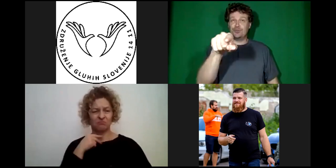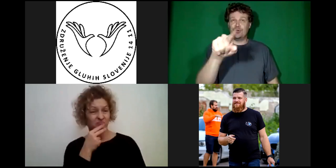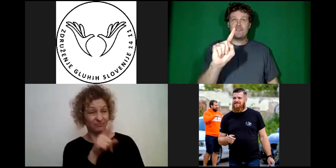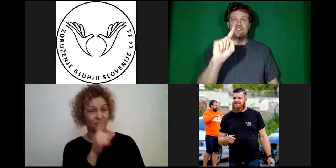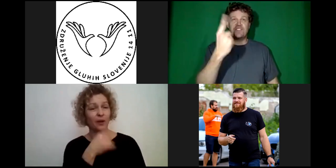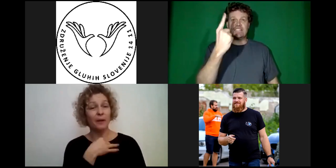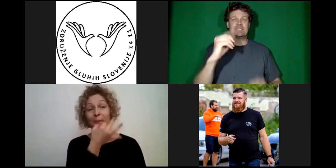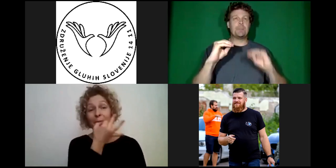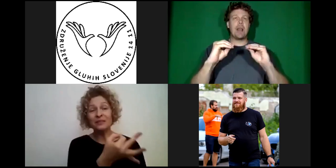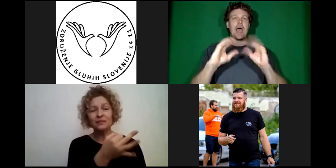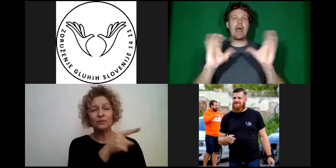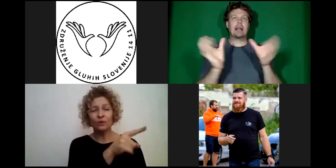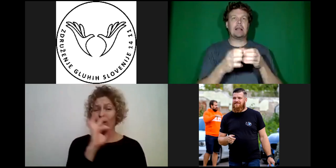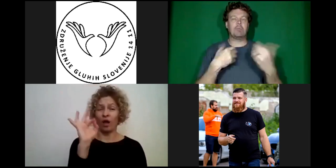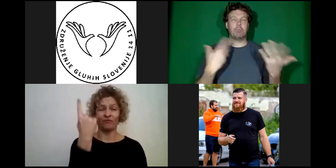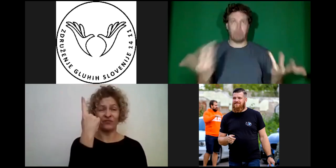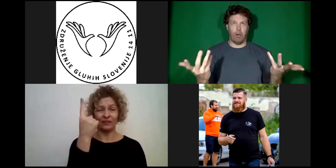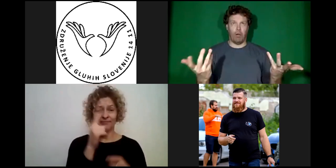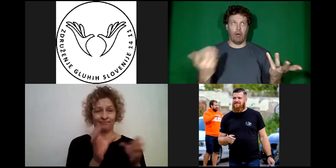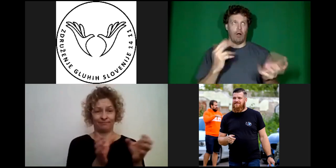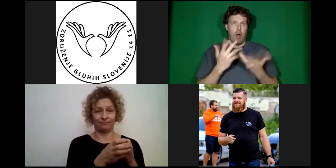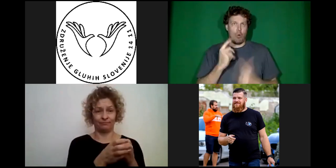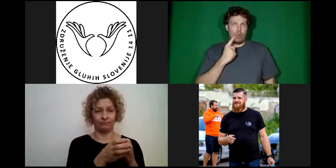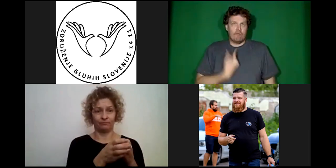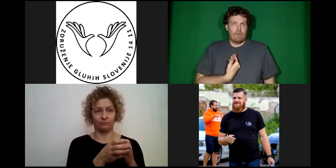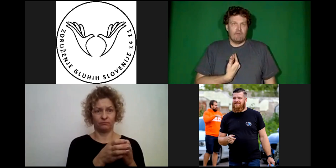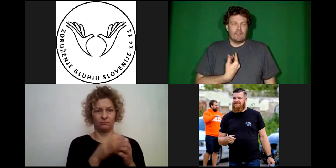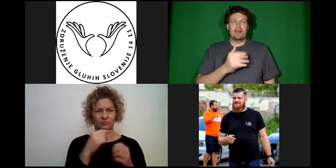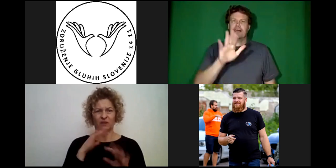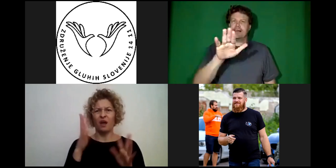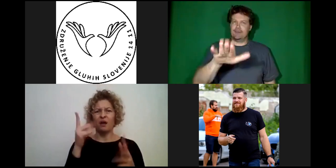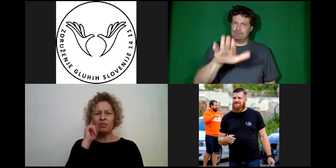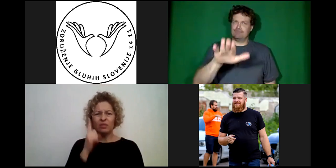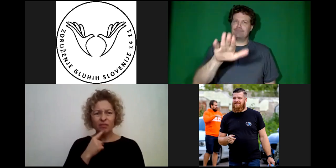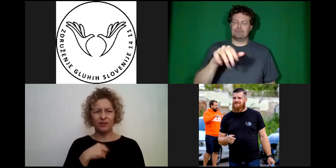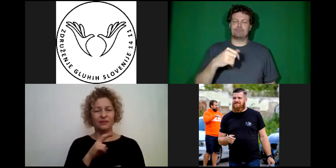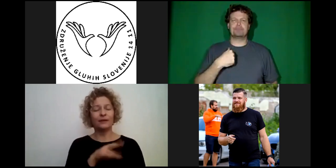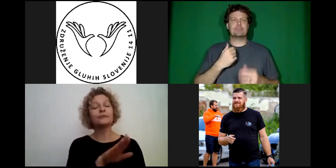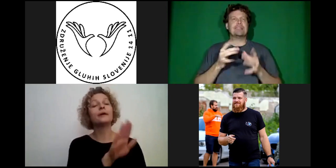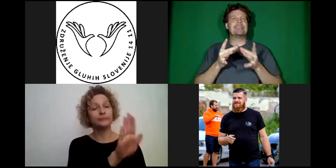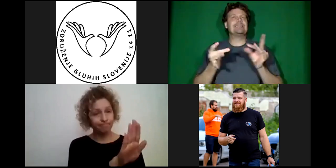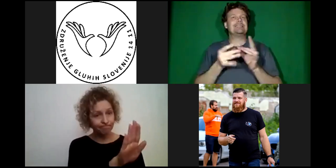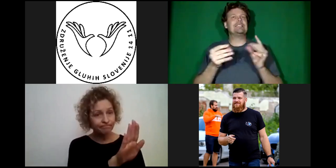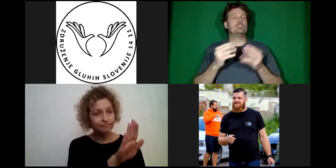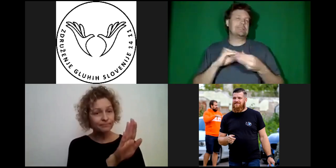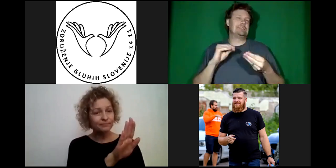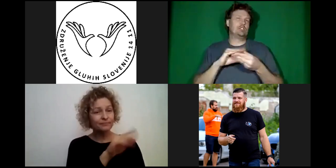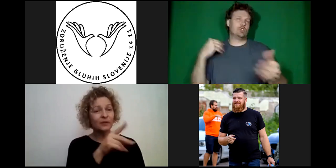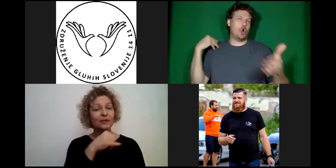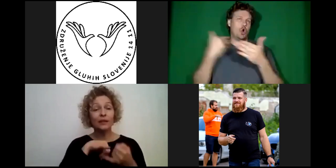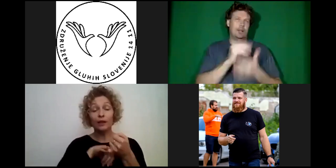The coach came up to me and said, you're gonna play in the first team. And I said, how am I gonna do that? I'm